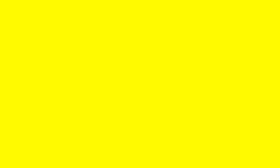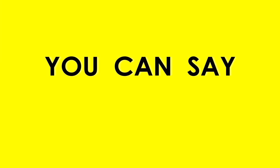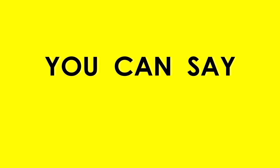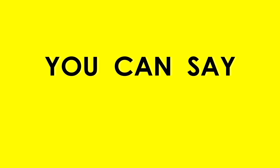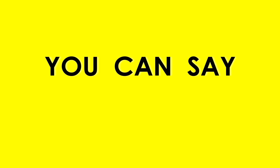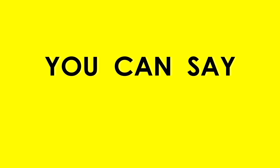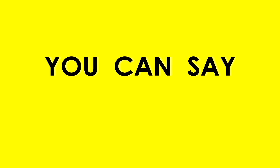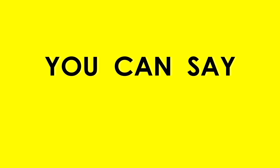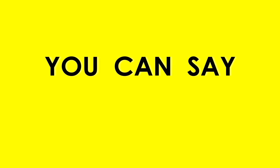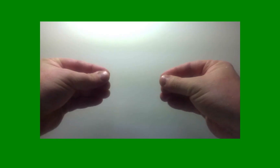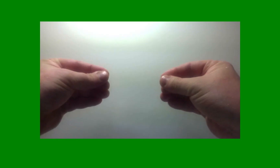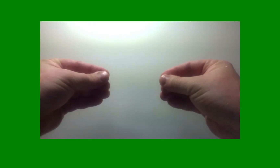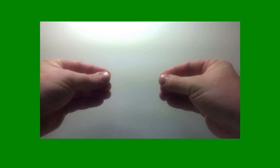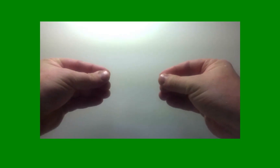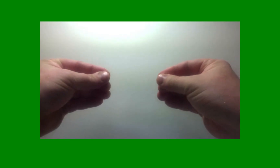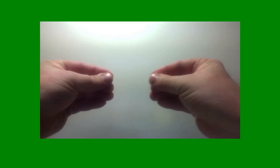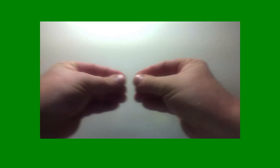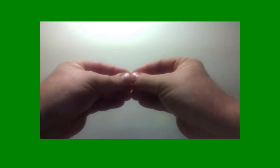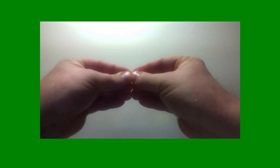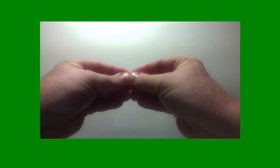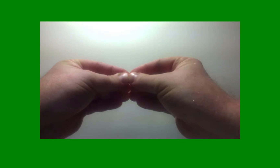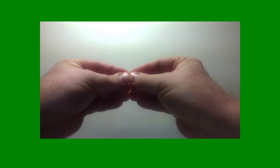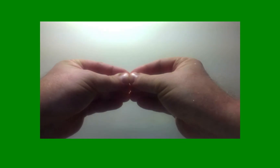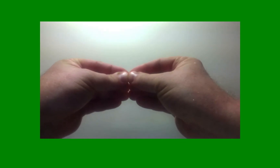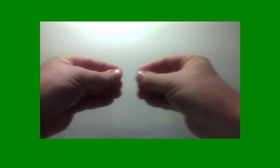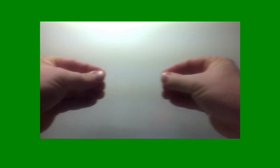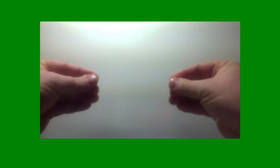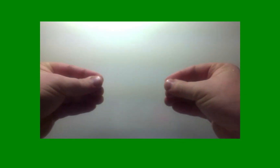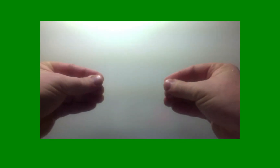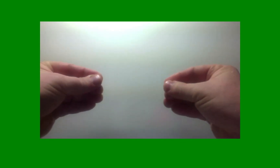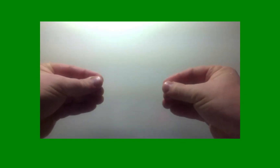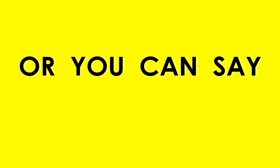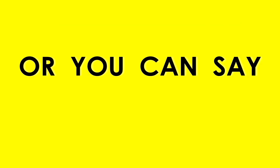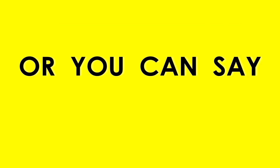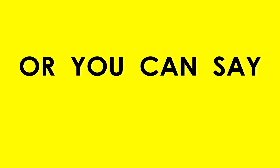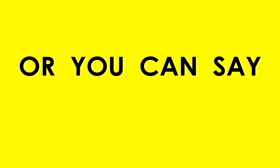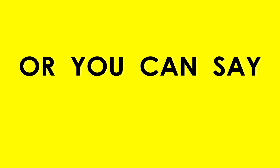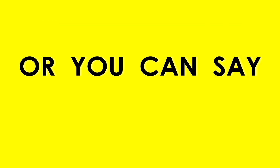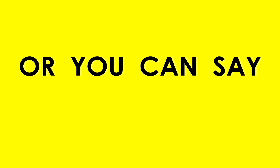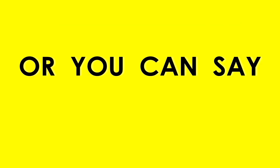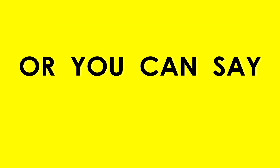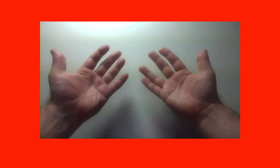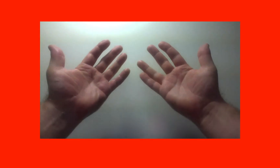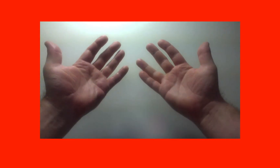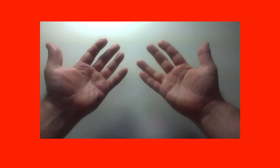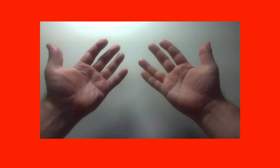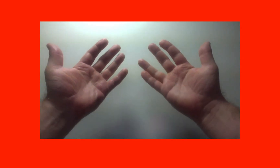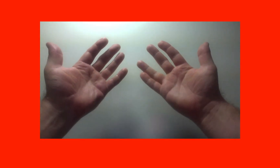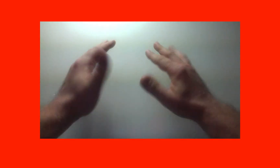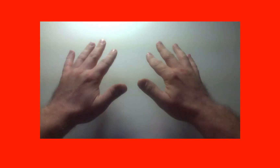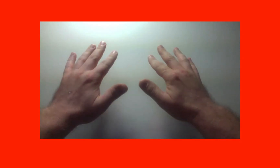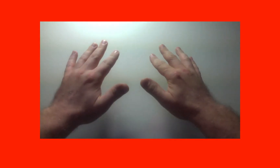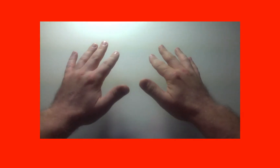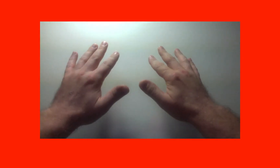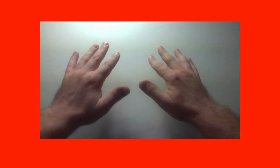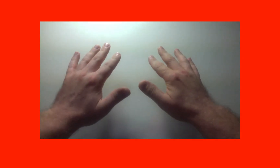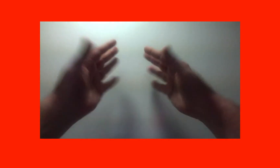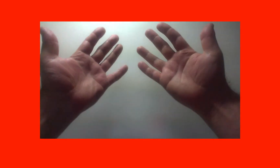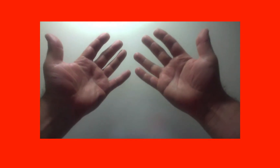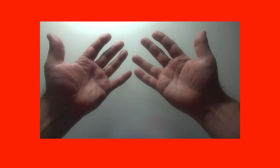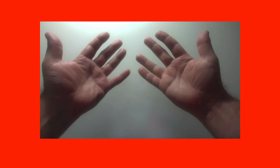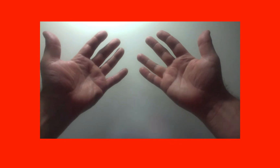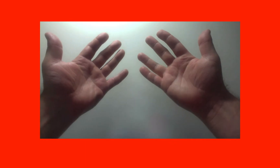You can say more, or you can say all done.